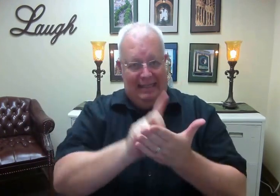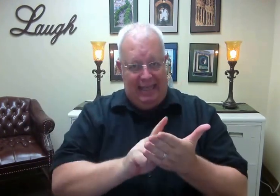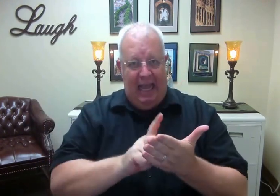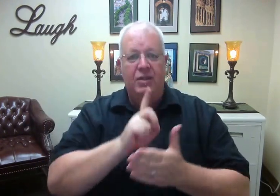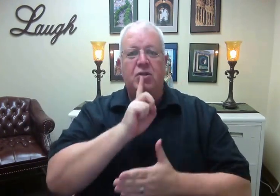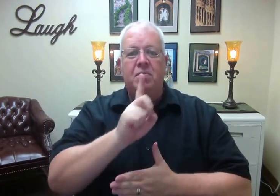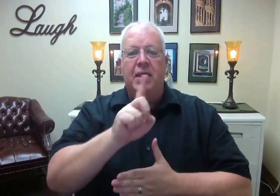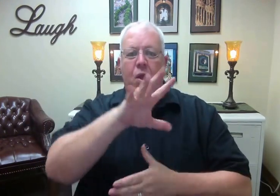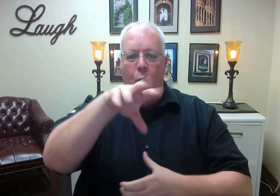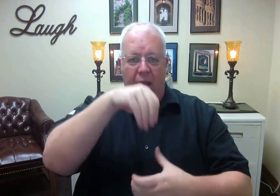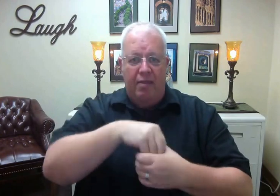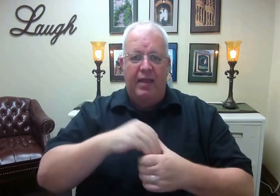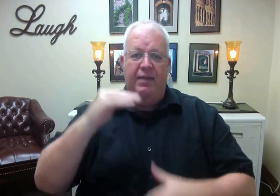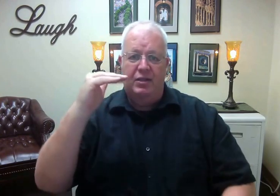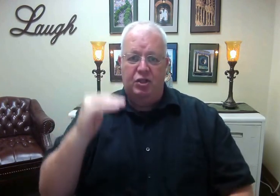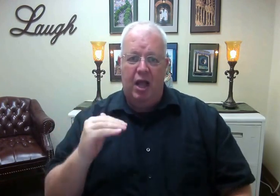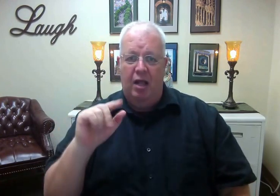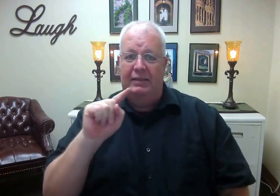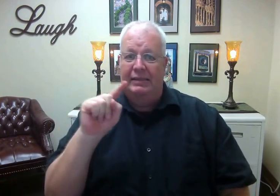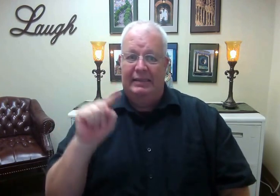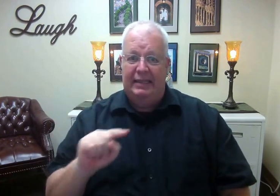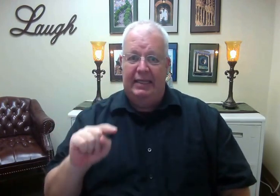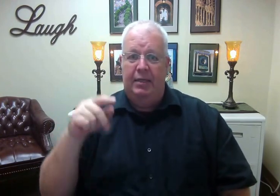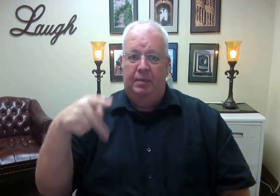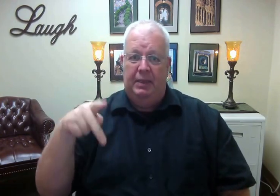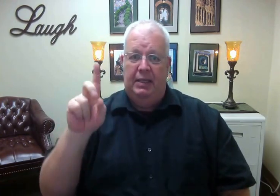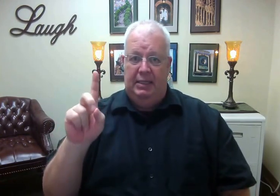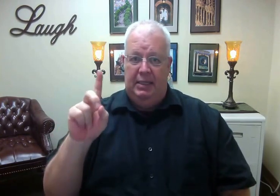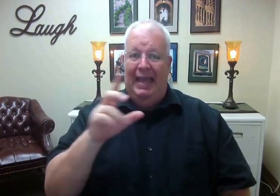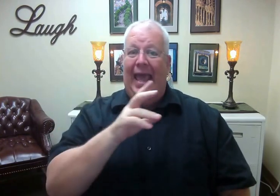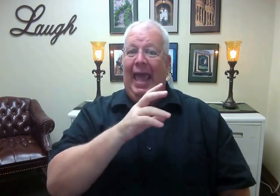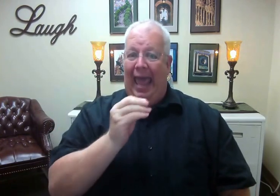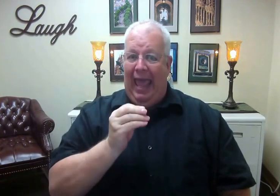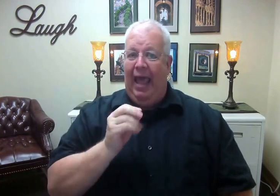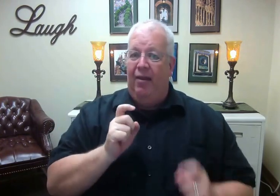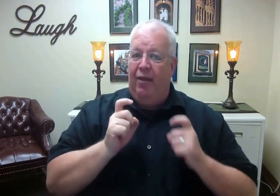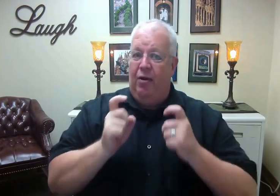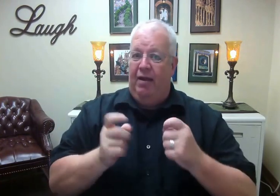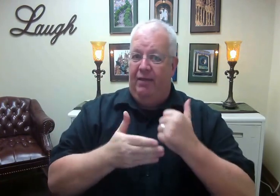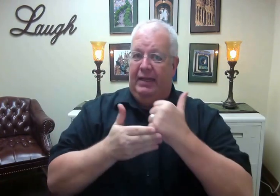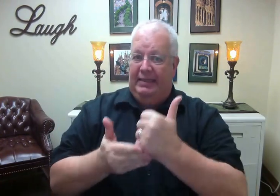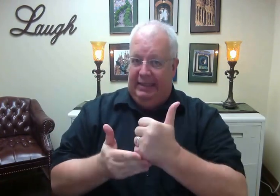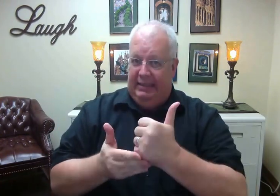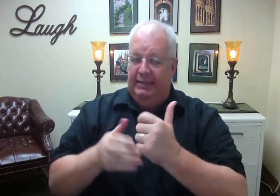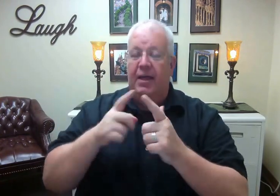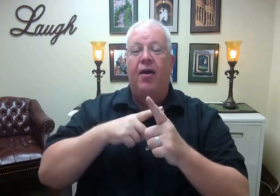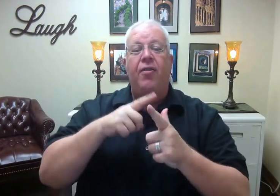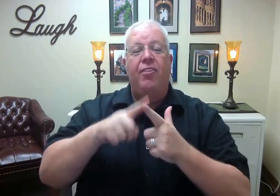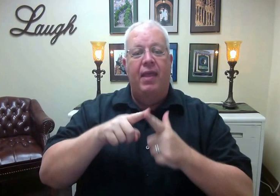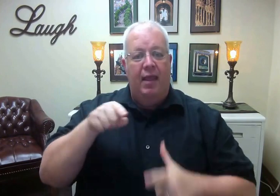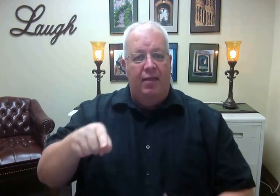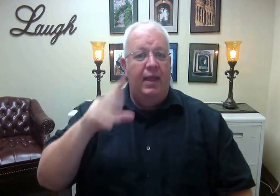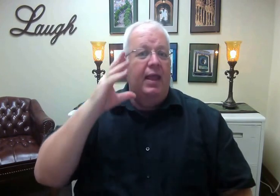child's ZPD and they are given assistance, then they experience